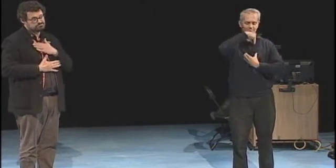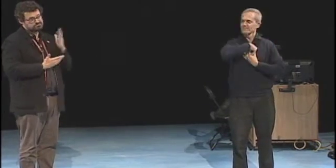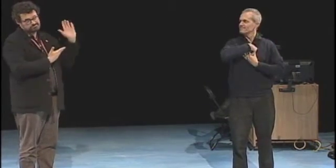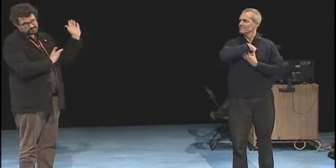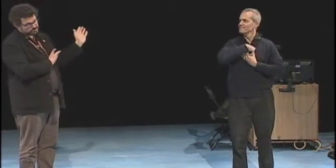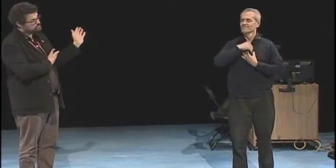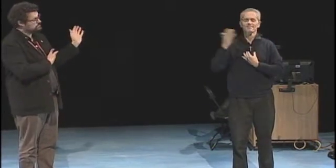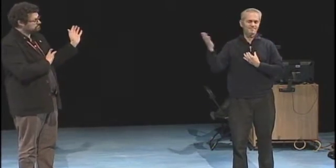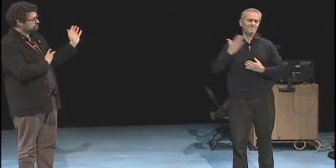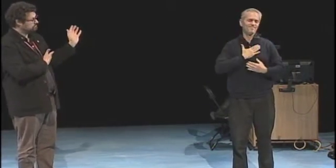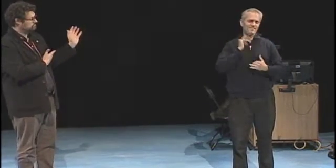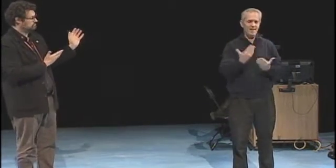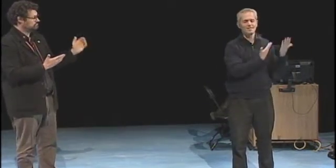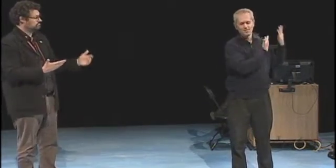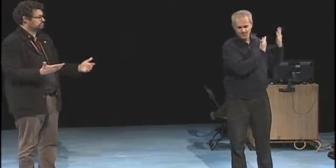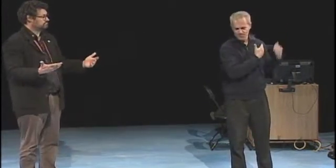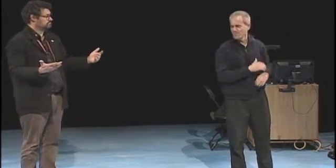Politics and art together.